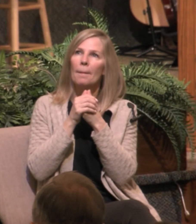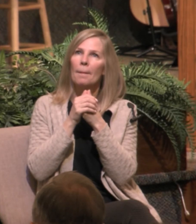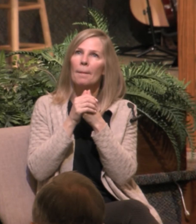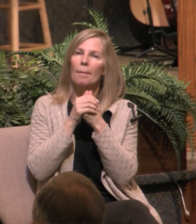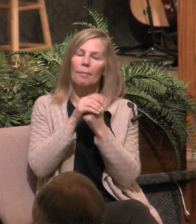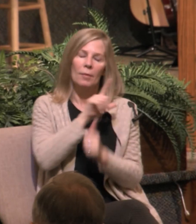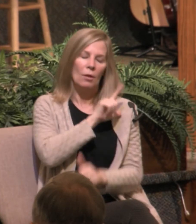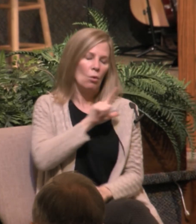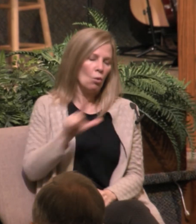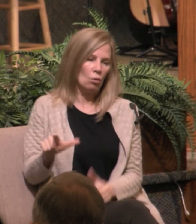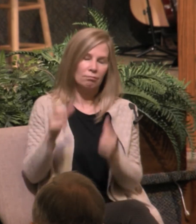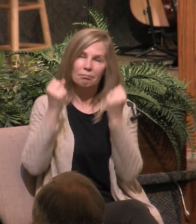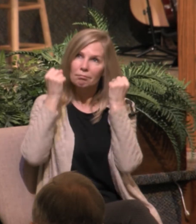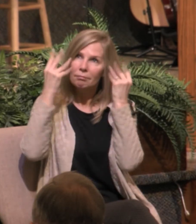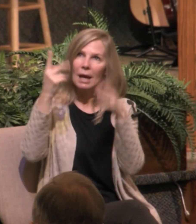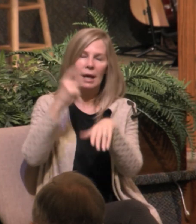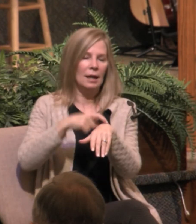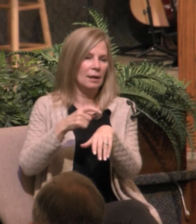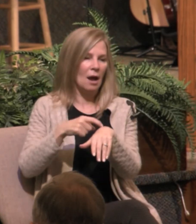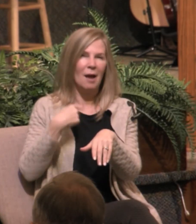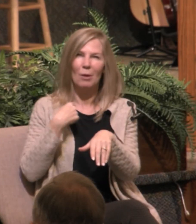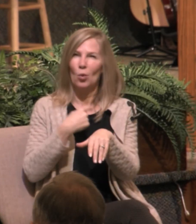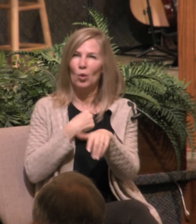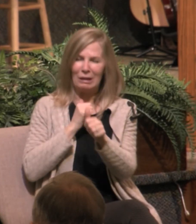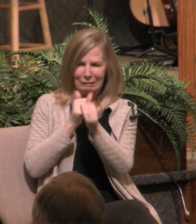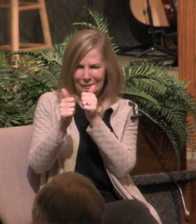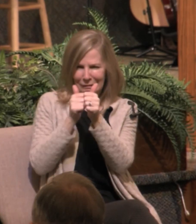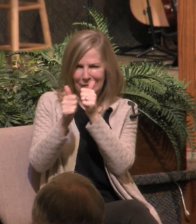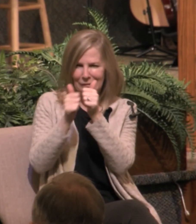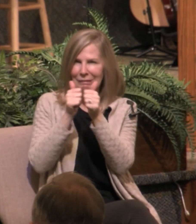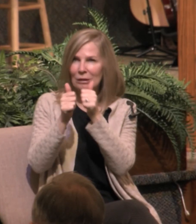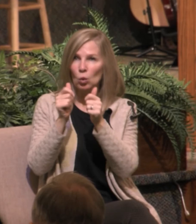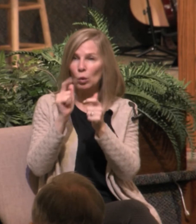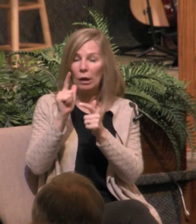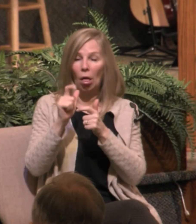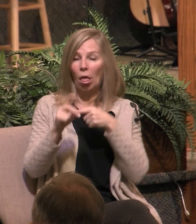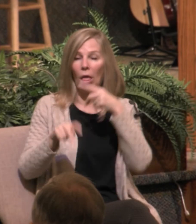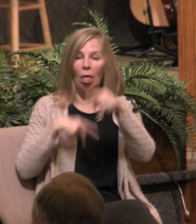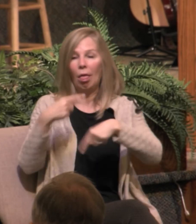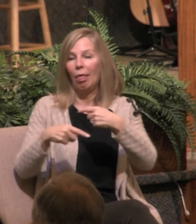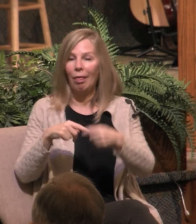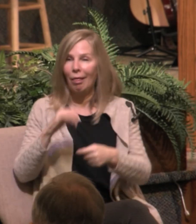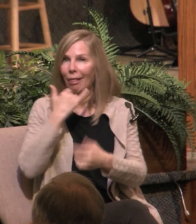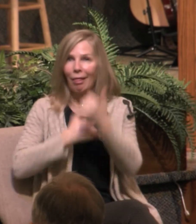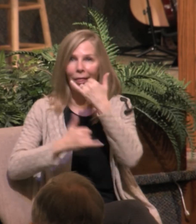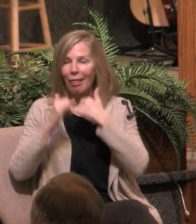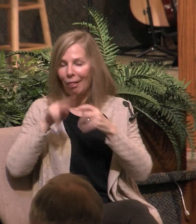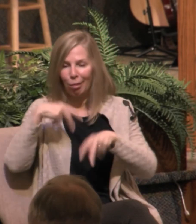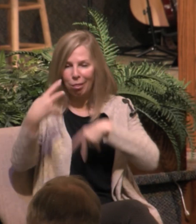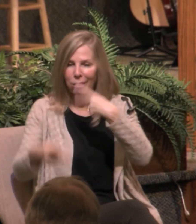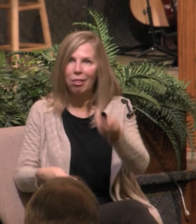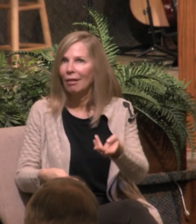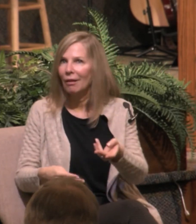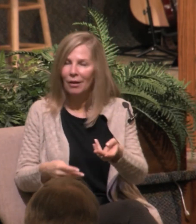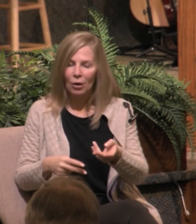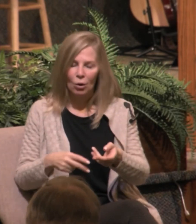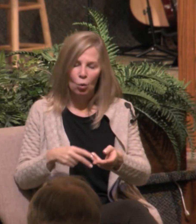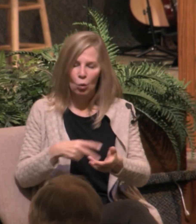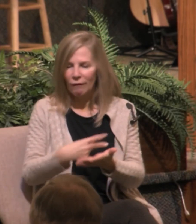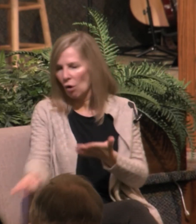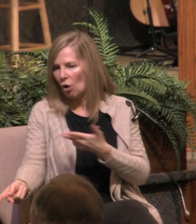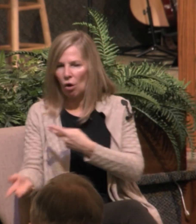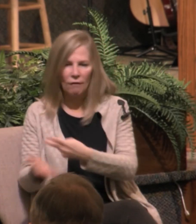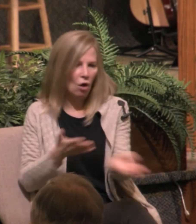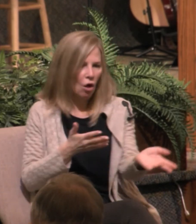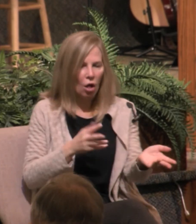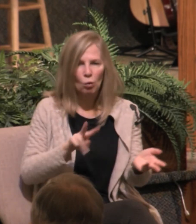Lord, so many times as we're running the race that you've called us to run, we trip over obstacles and we fall down and we stumble and